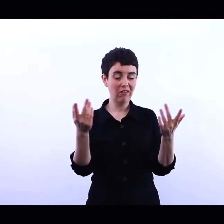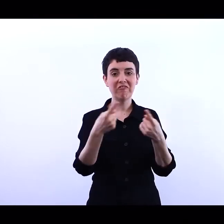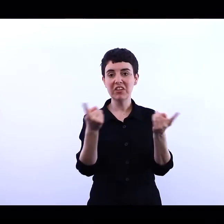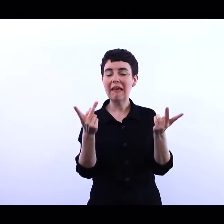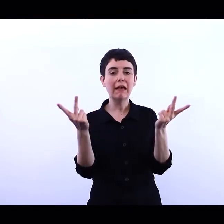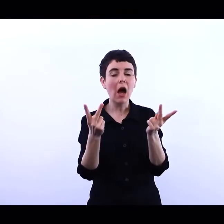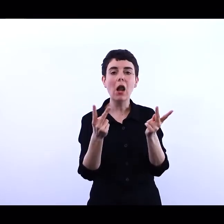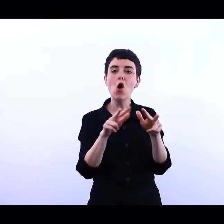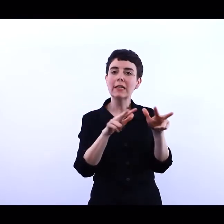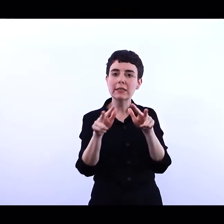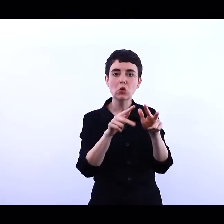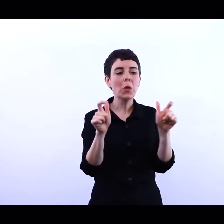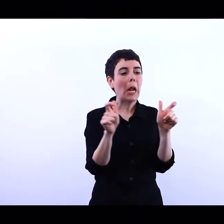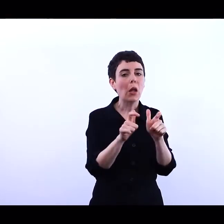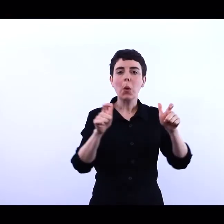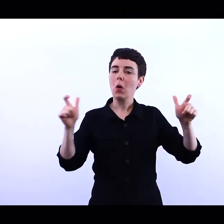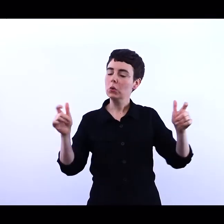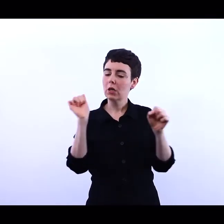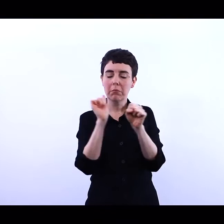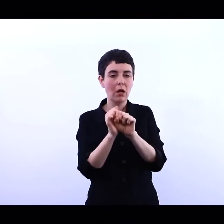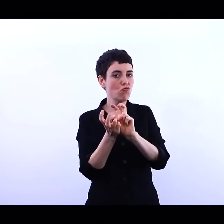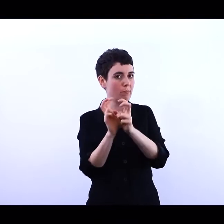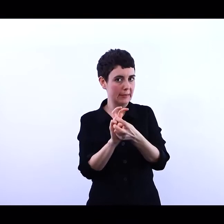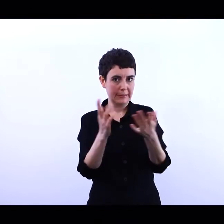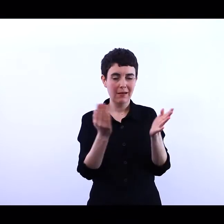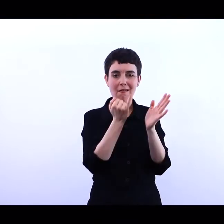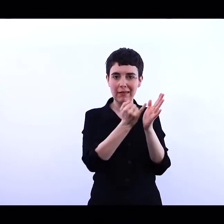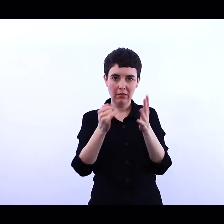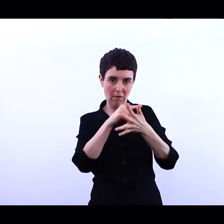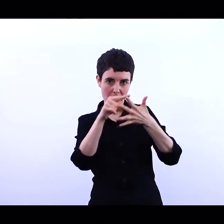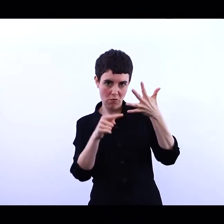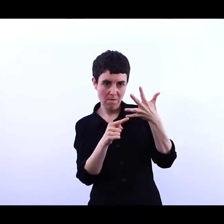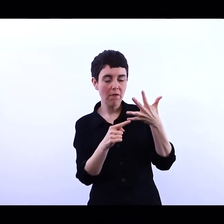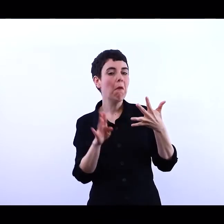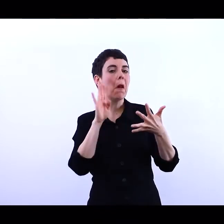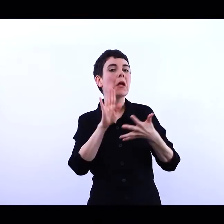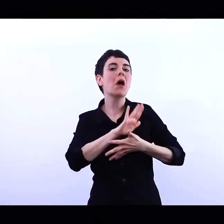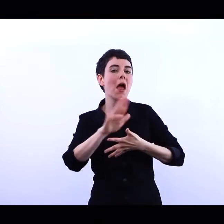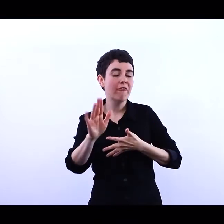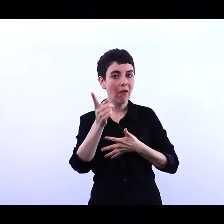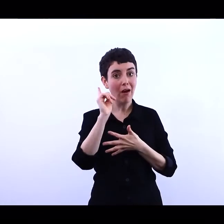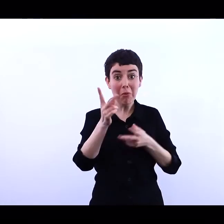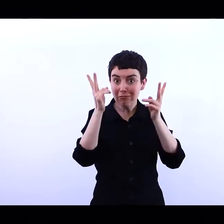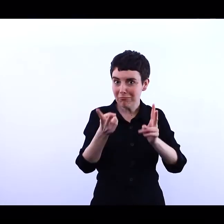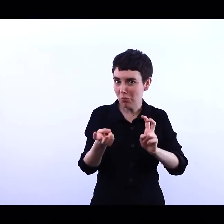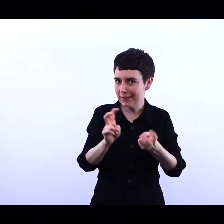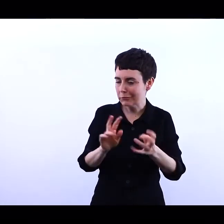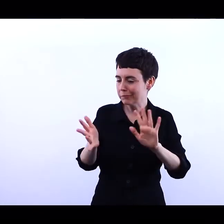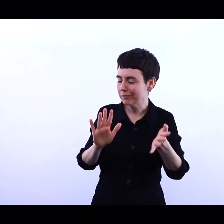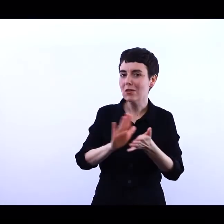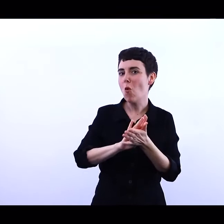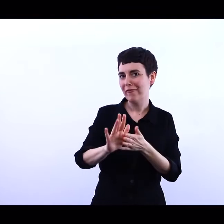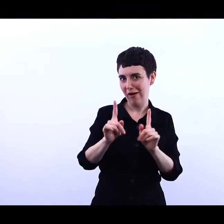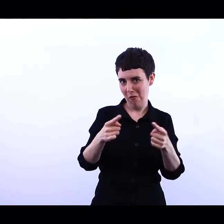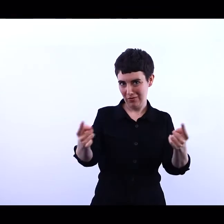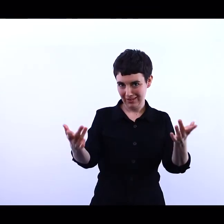location can put into practice. Each of these will likely sound easier than it really is in practice, of course, and none of them